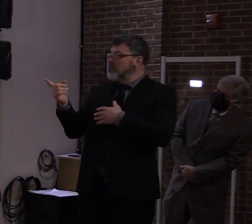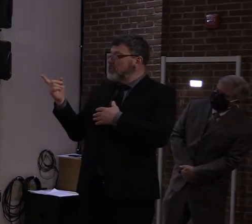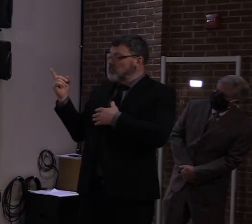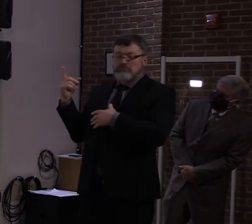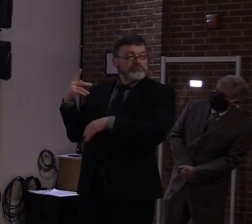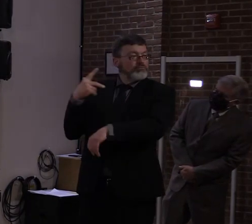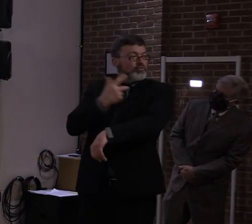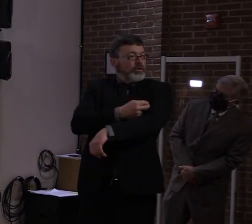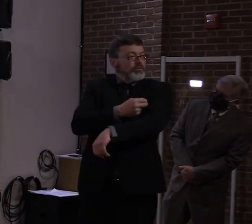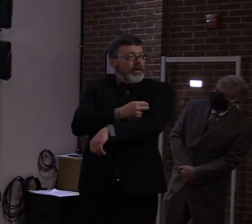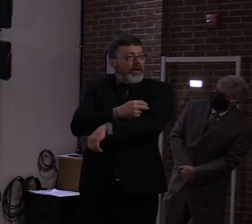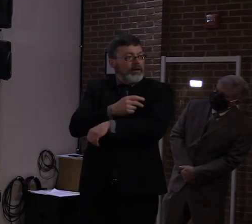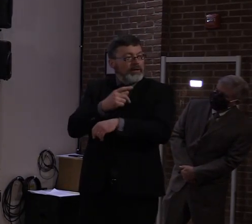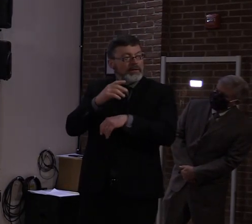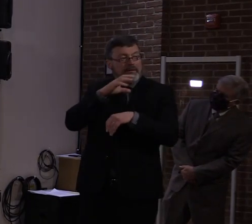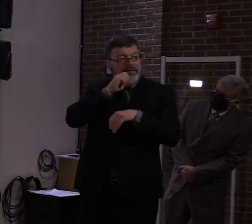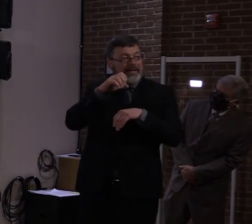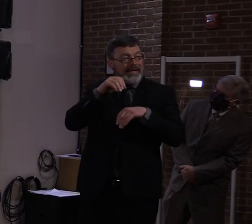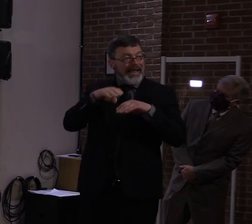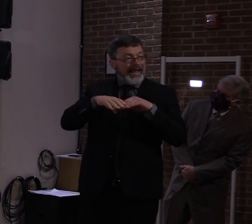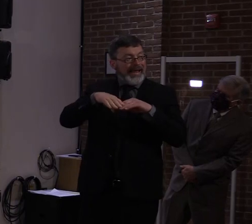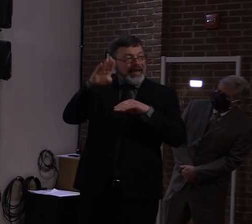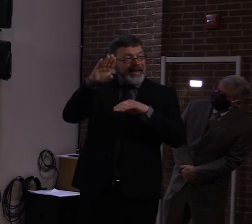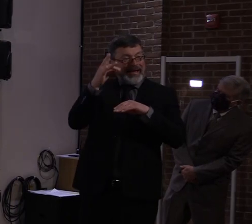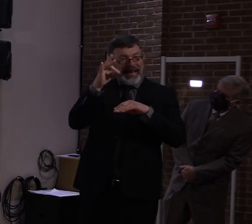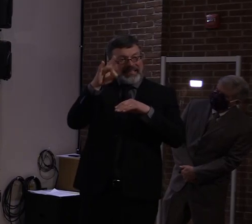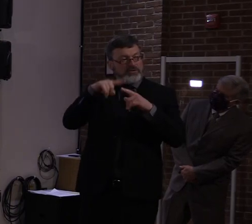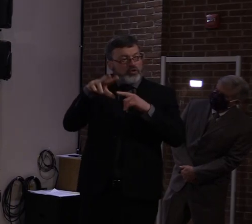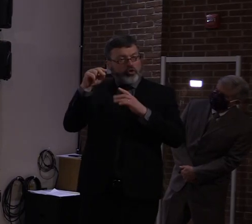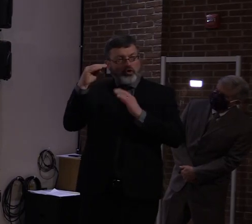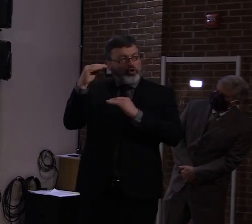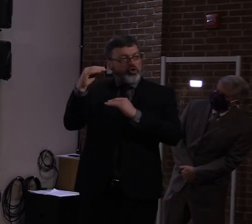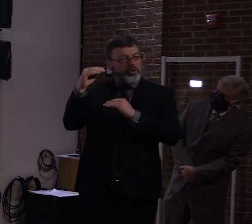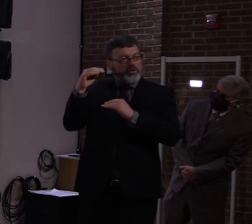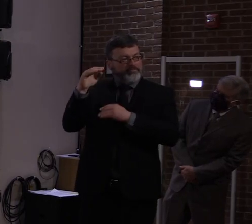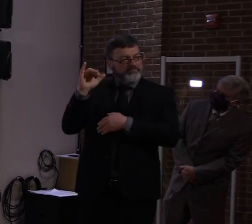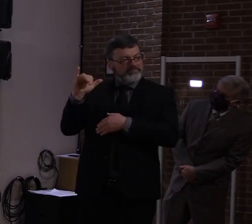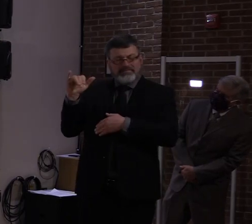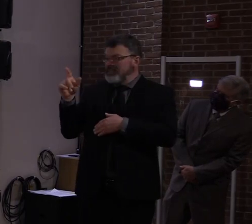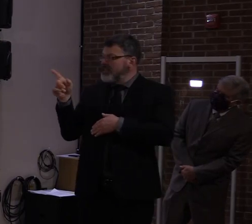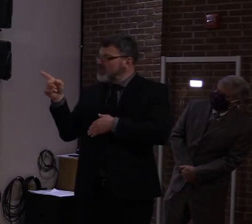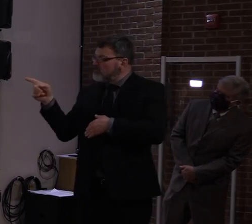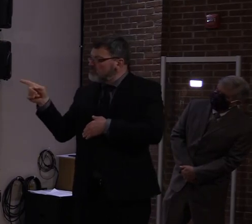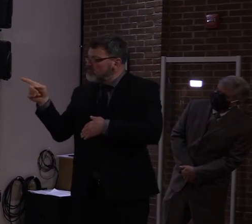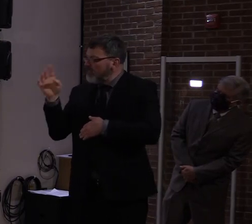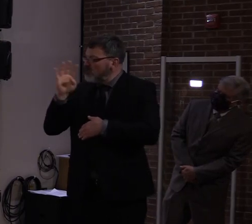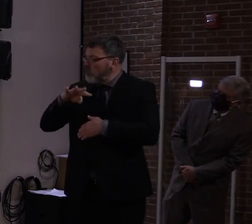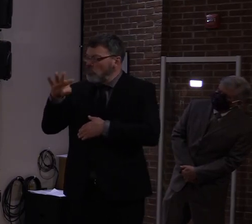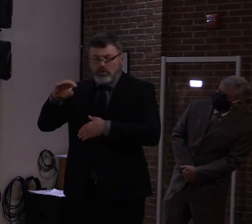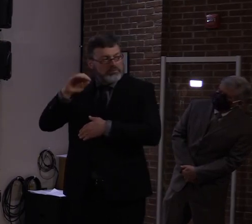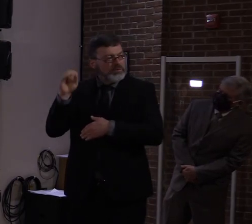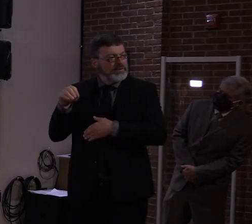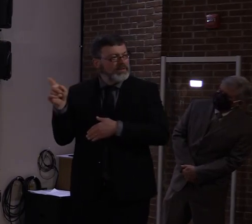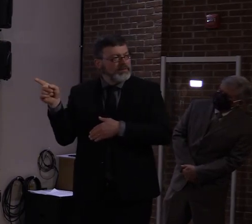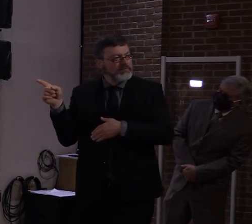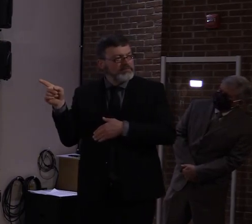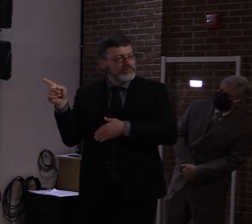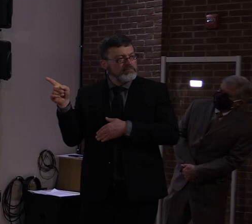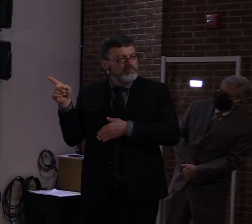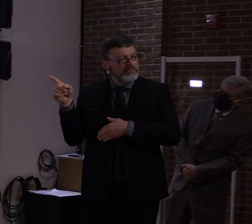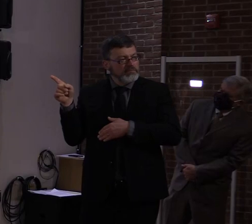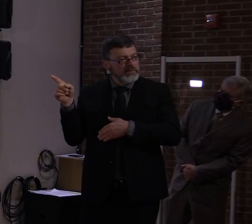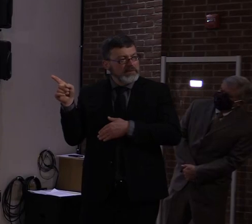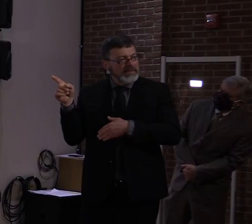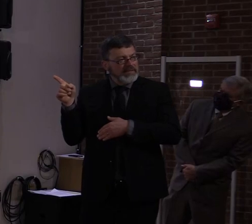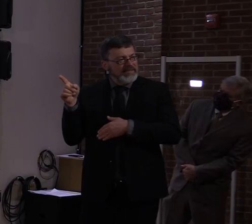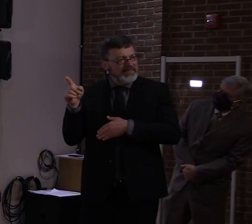year olds are low, but it seems like they're outstripping 16 and 17